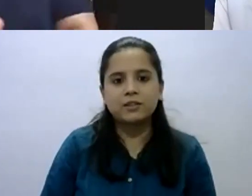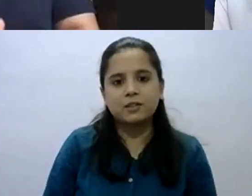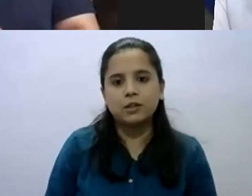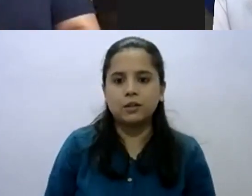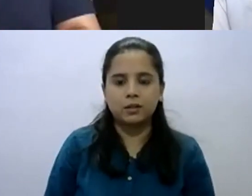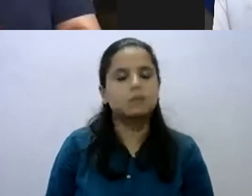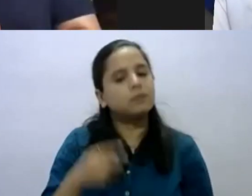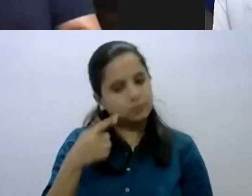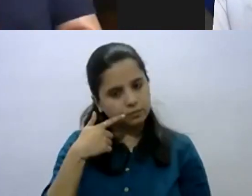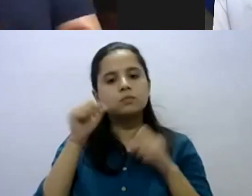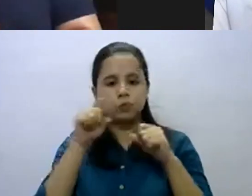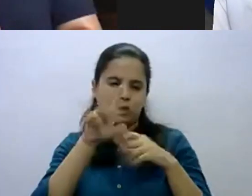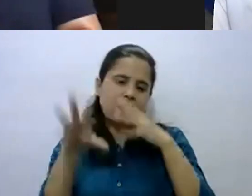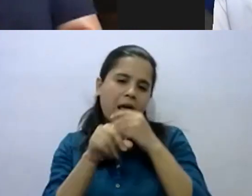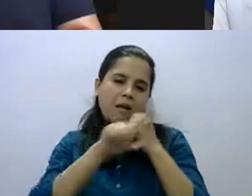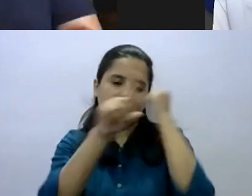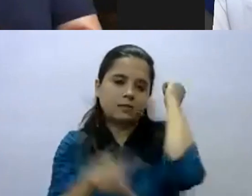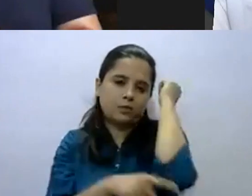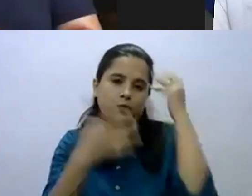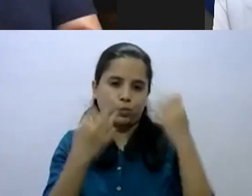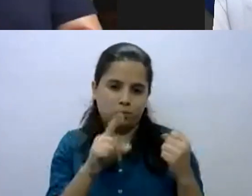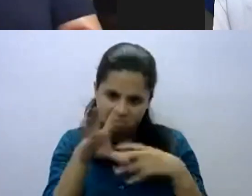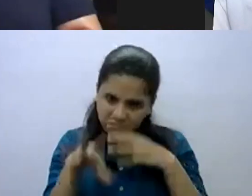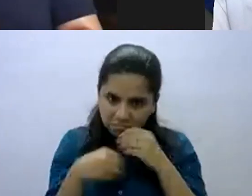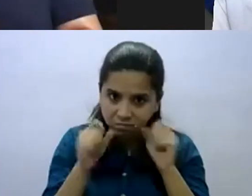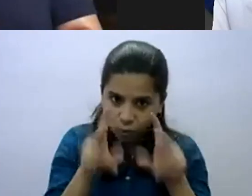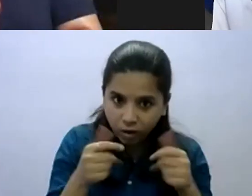last message if everyone is listening, right?